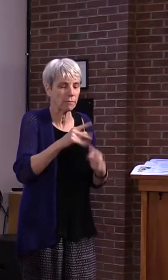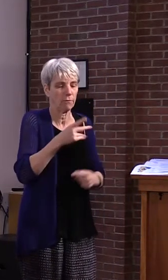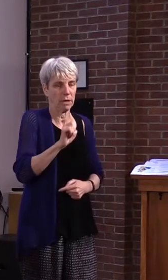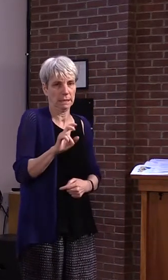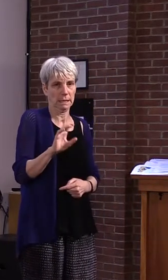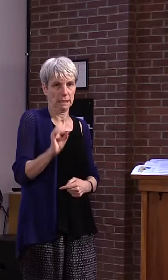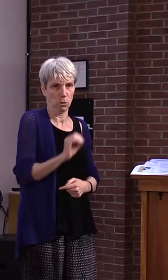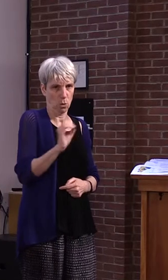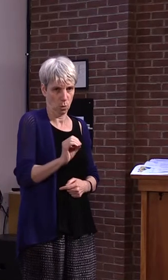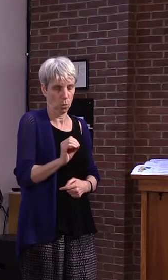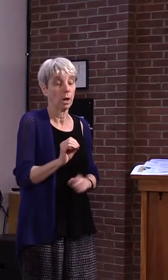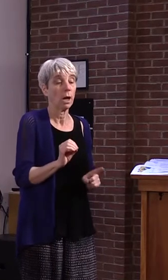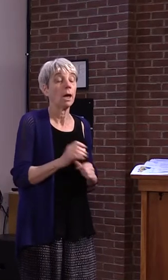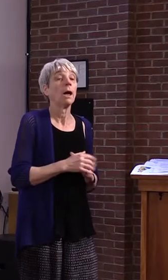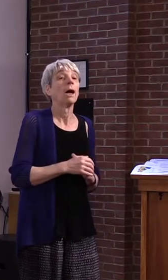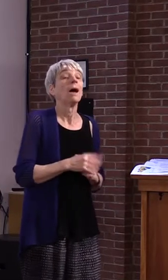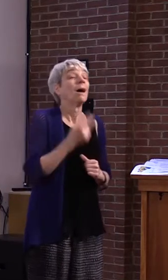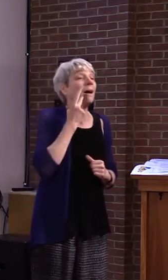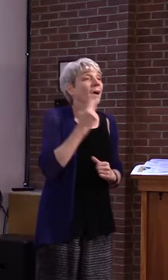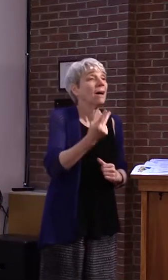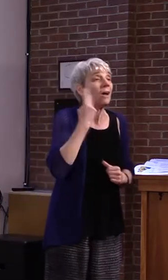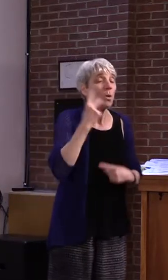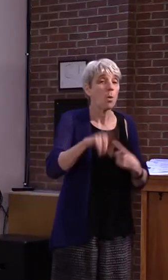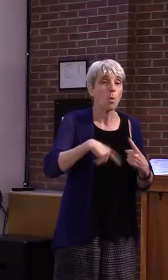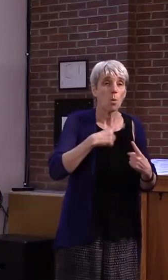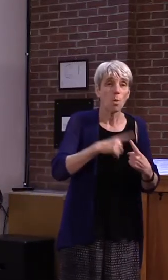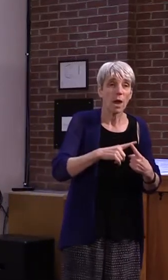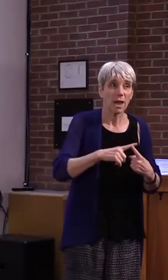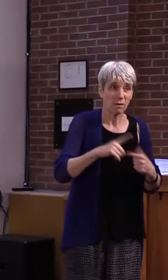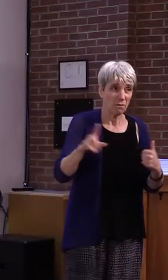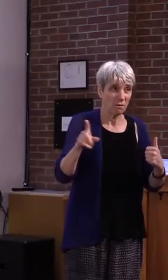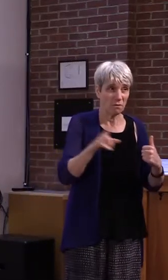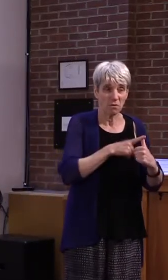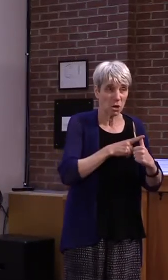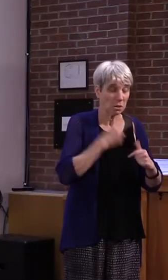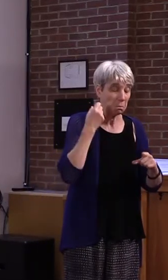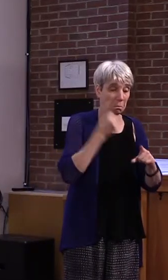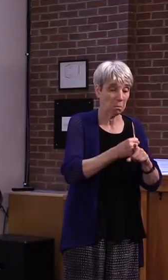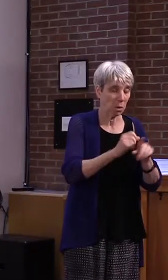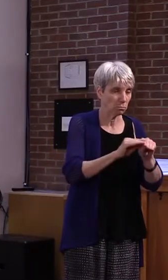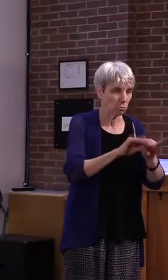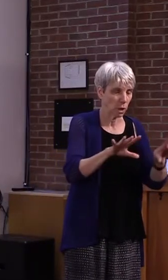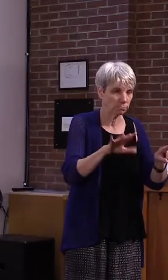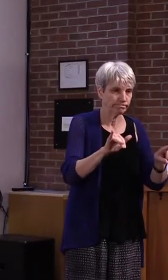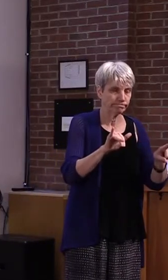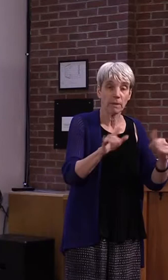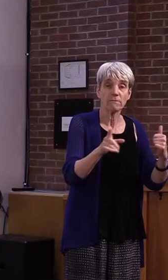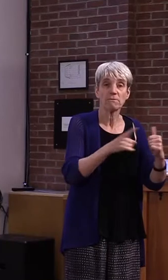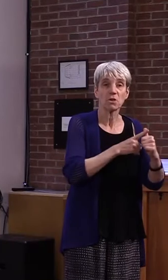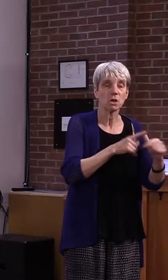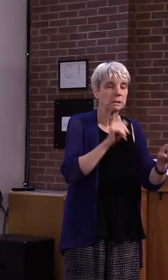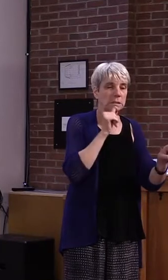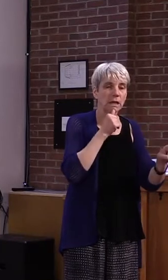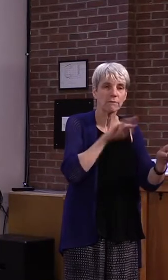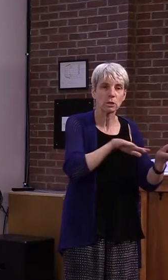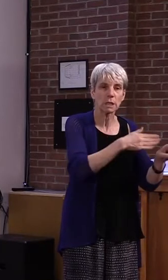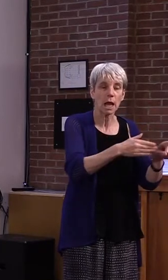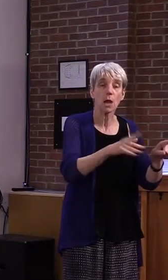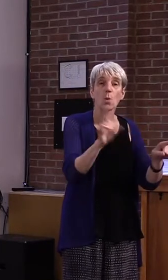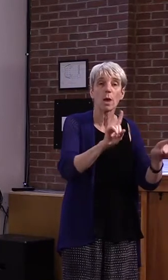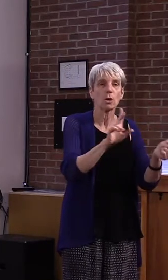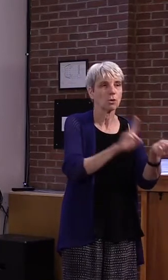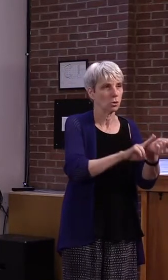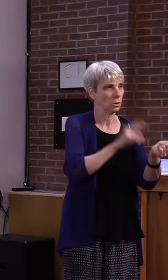and sort of the anxiety that we went through on long-term care facilities when this hit, is what Essex, New York